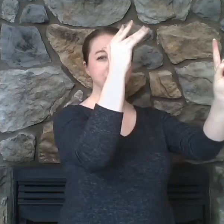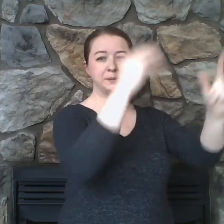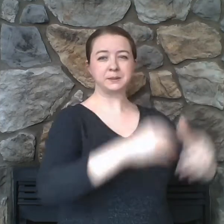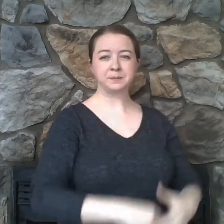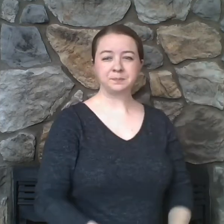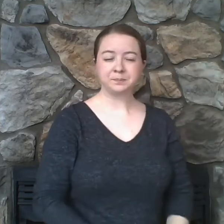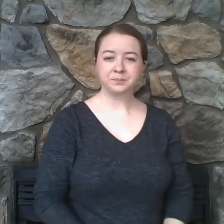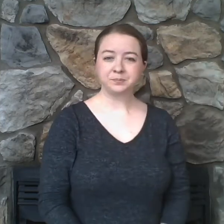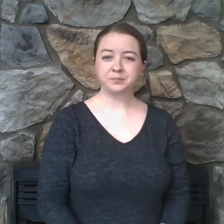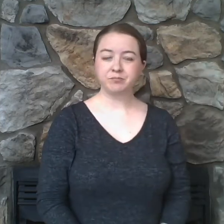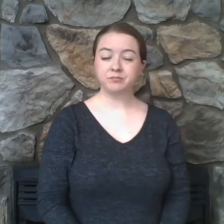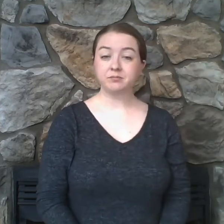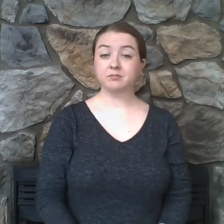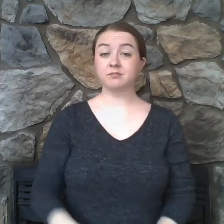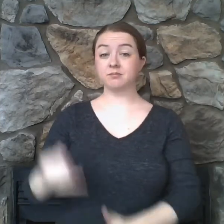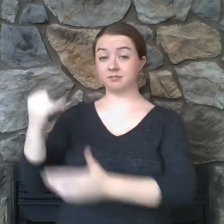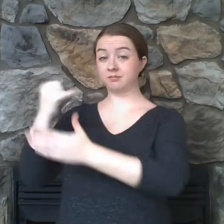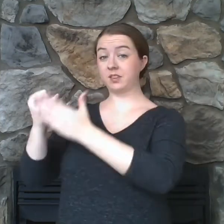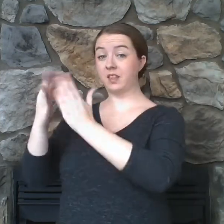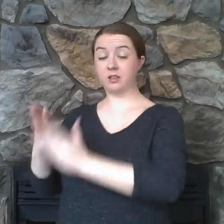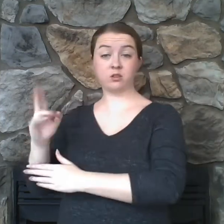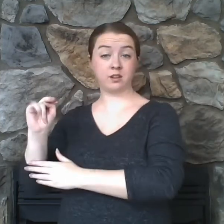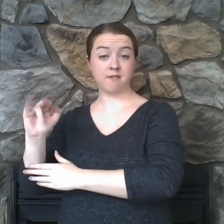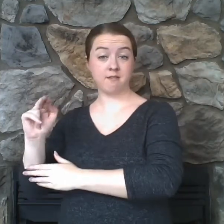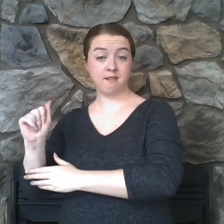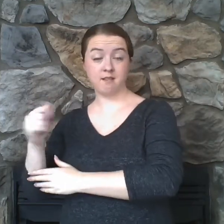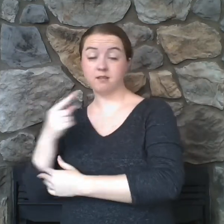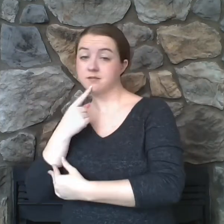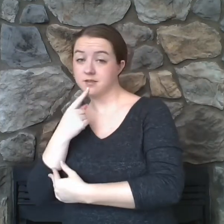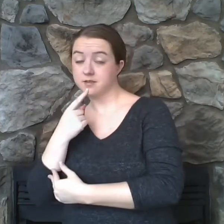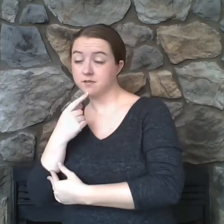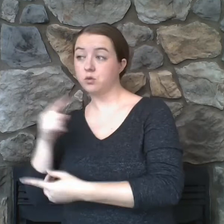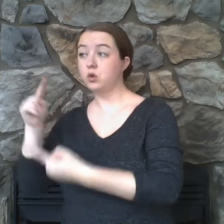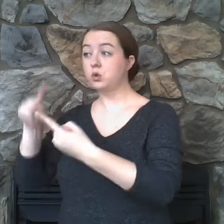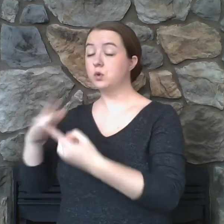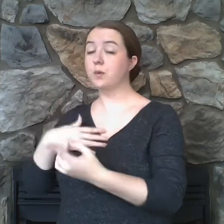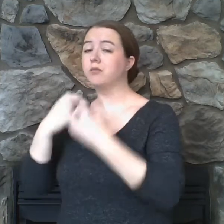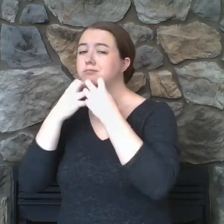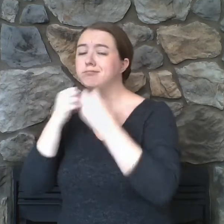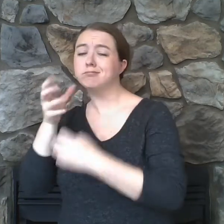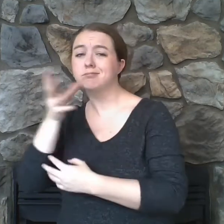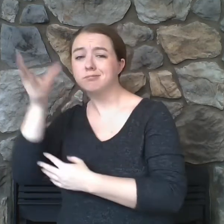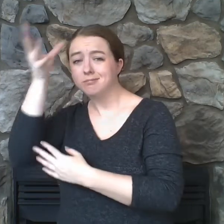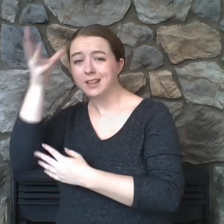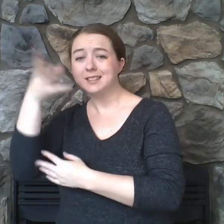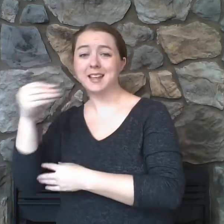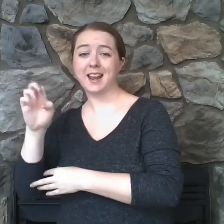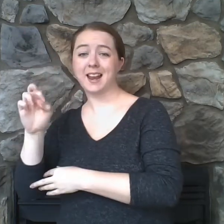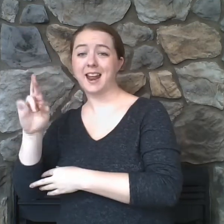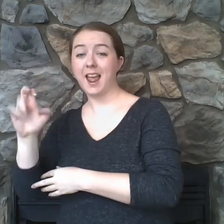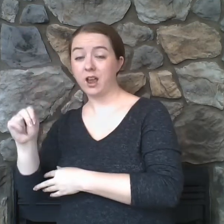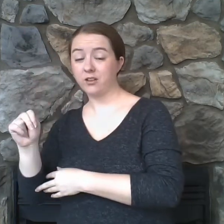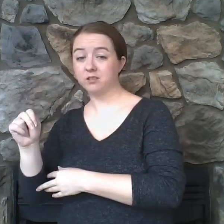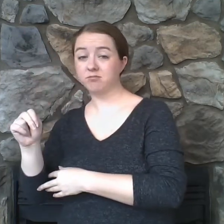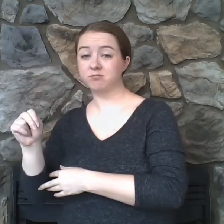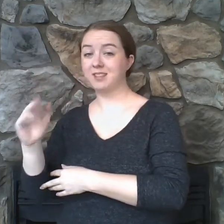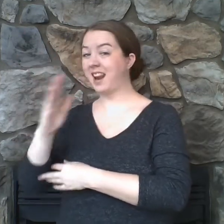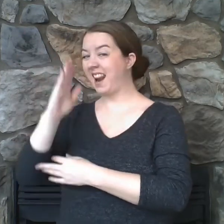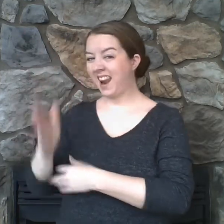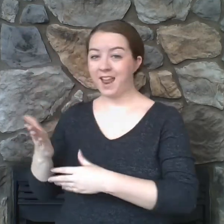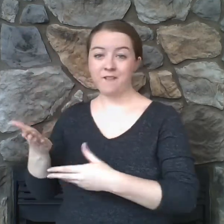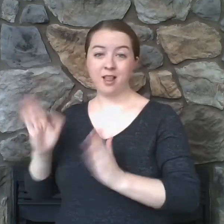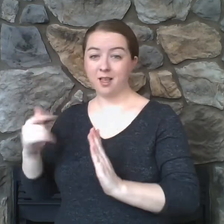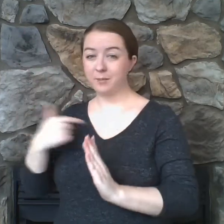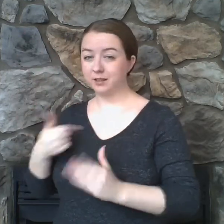dreams. And the illustrator Nina says, to my darling parents and Aaron who never let